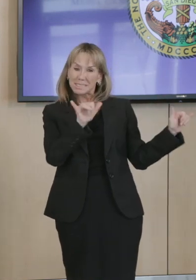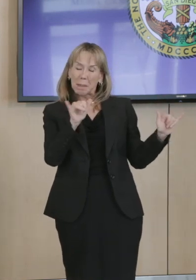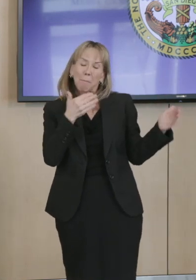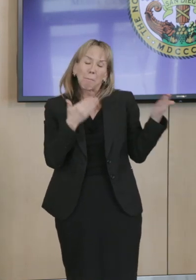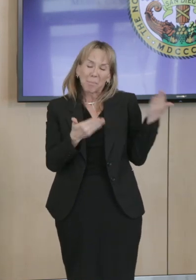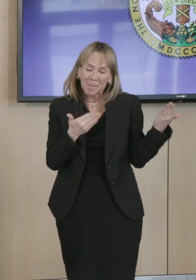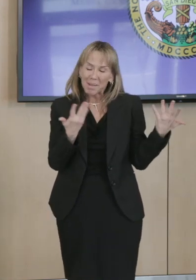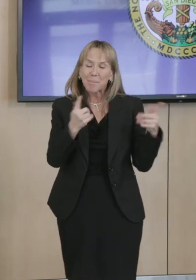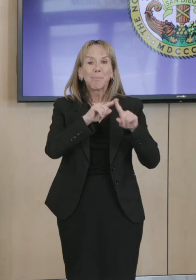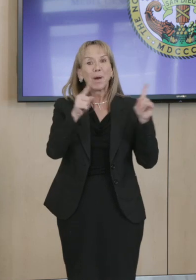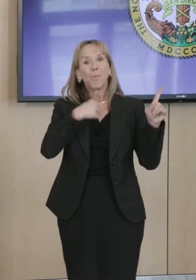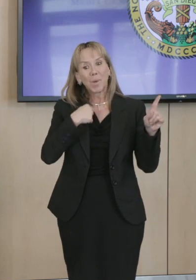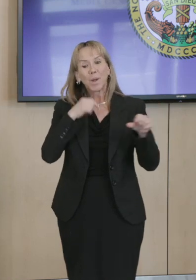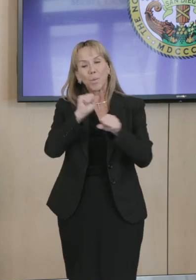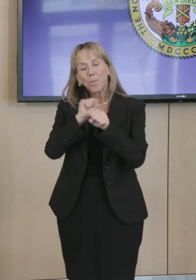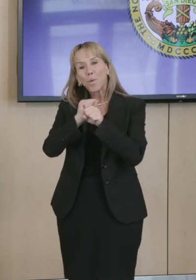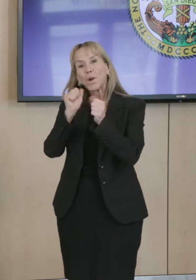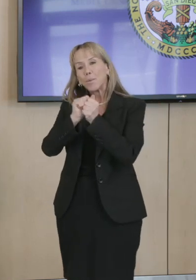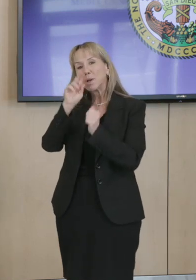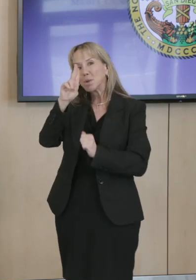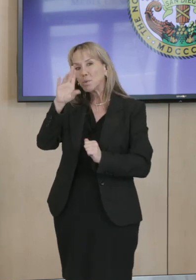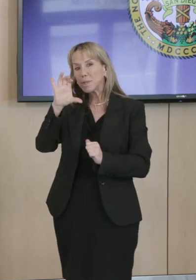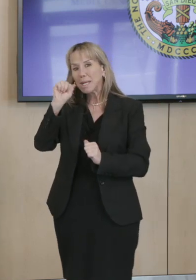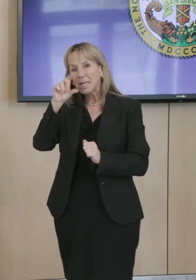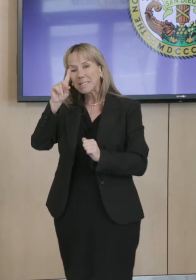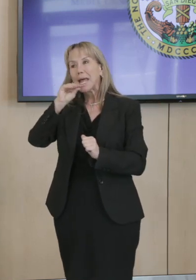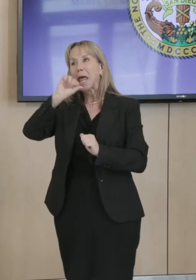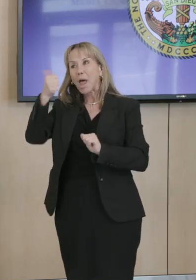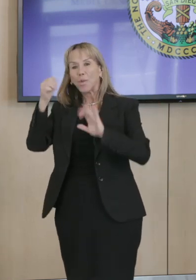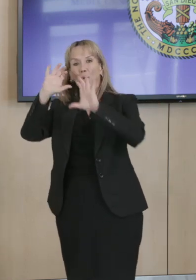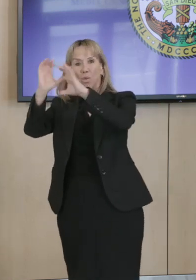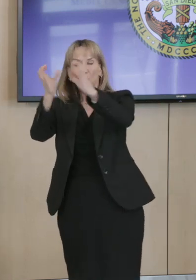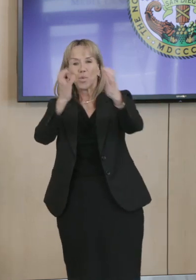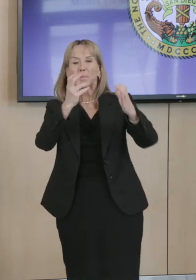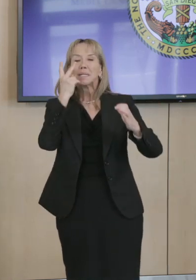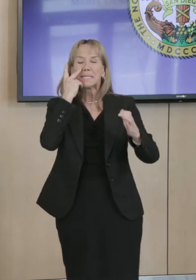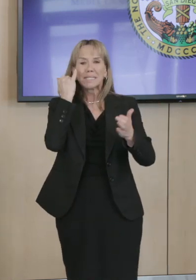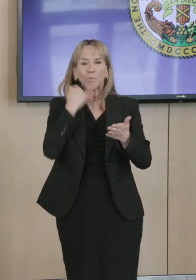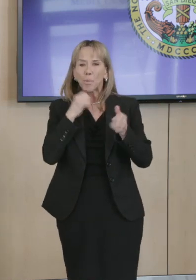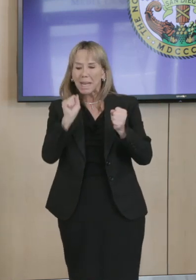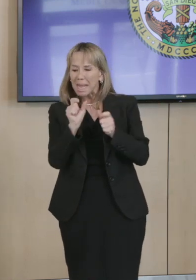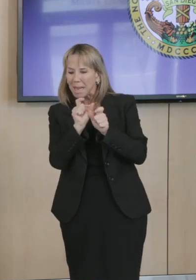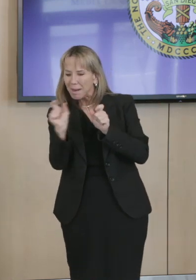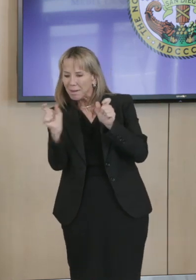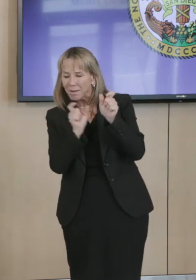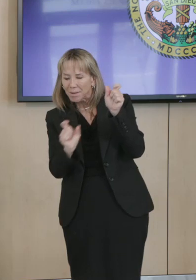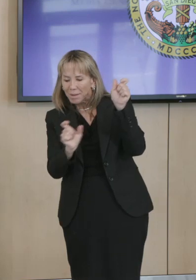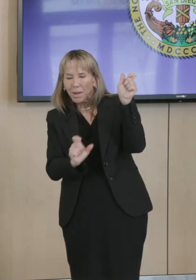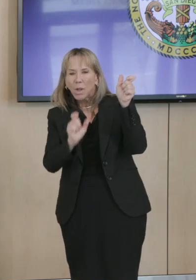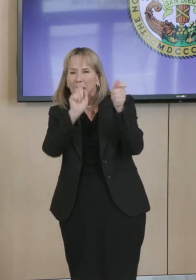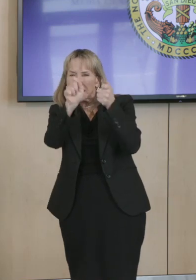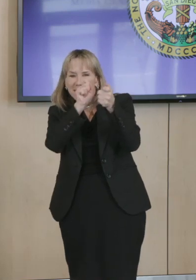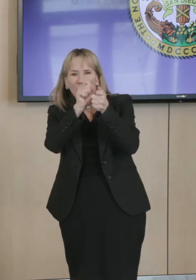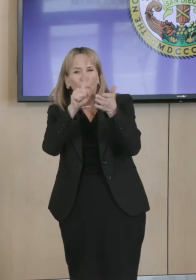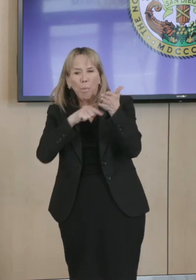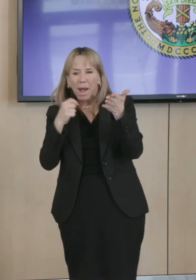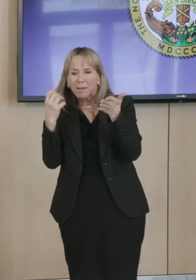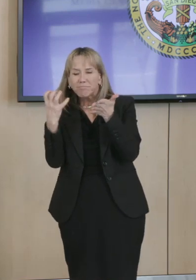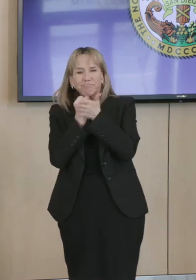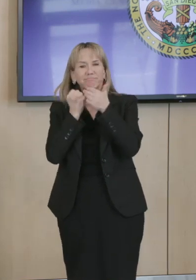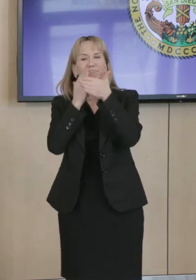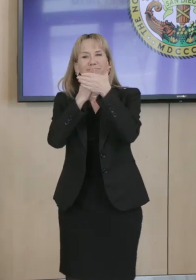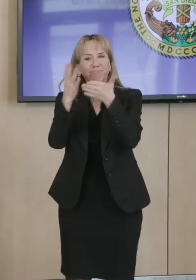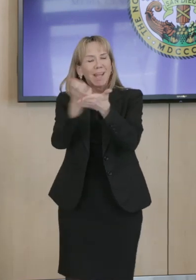working with UCSD and with other groups to see if we can parse out what the specific interventions are that may